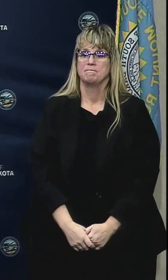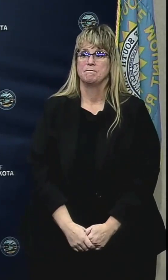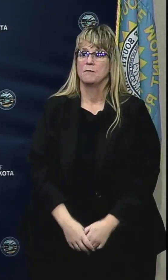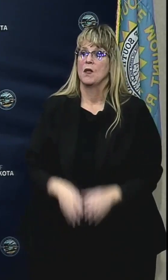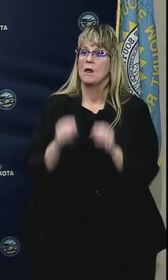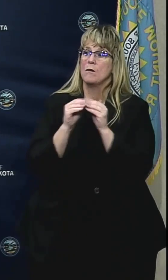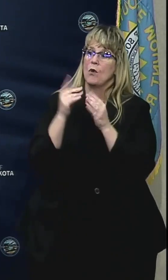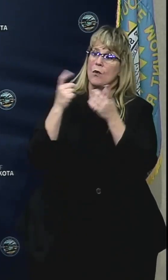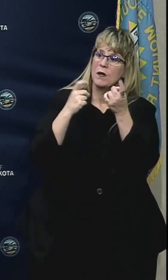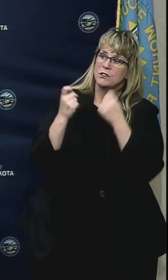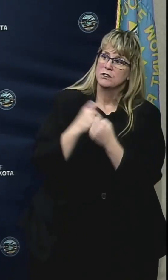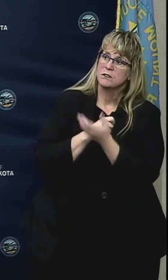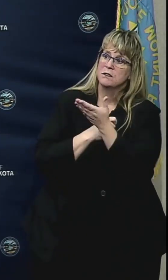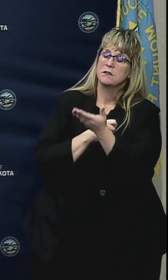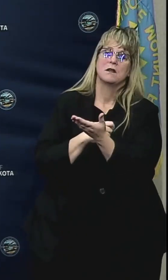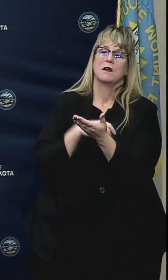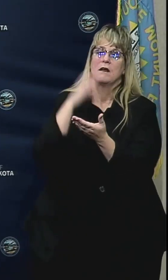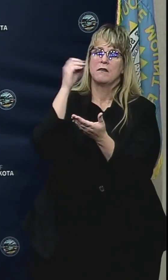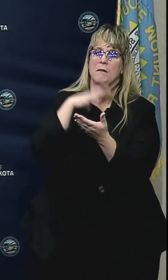Other questions? Yep. Our question,